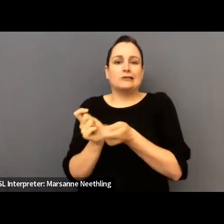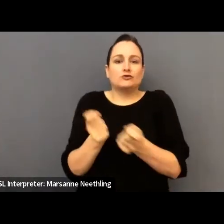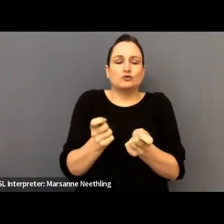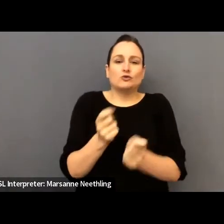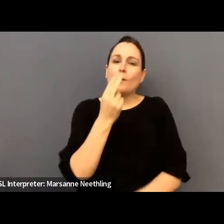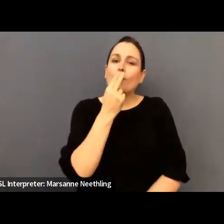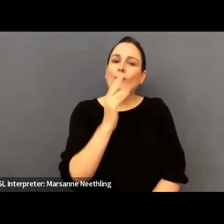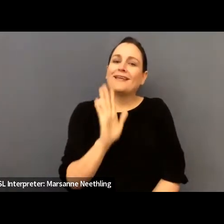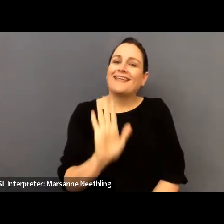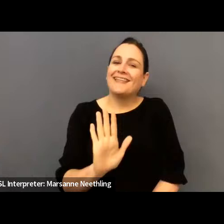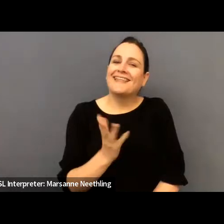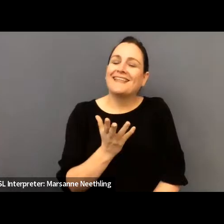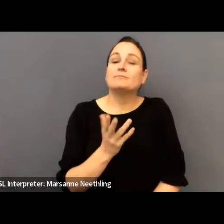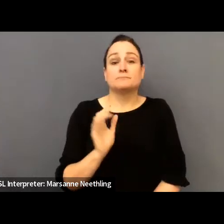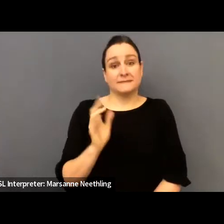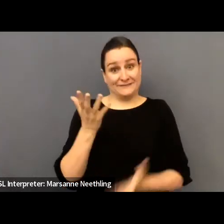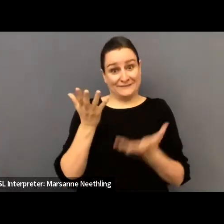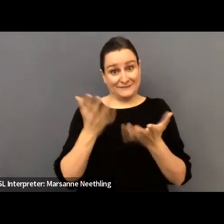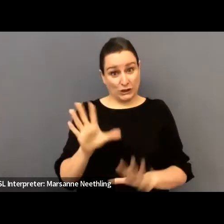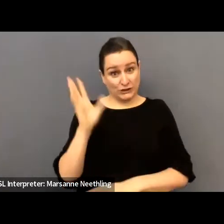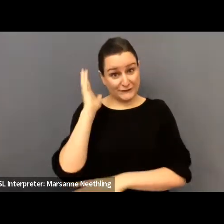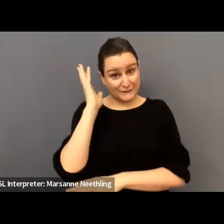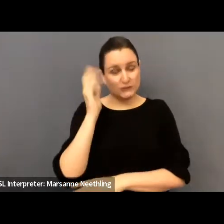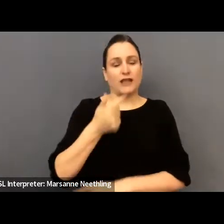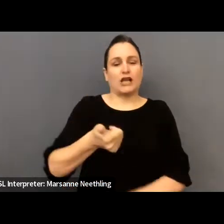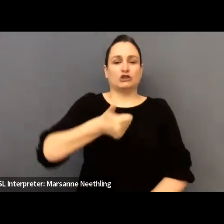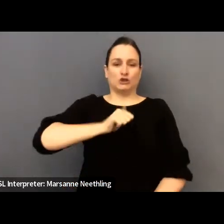Modiegi, and then I will come back in after that, if that's all right.